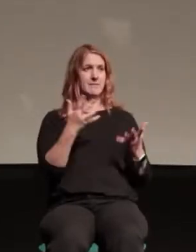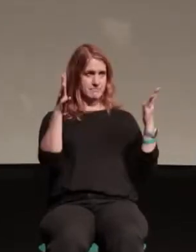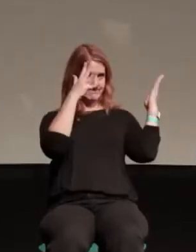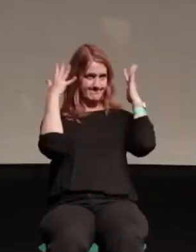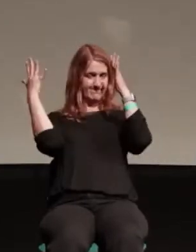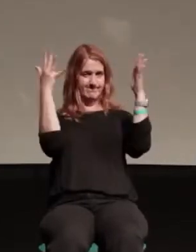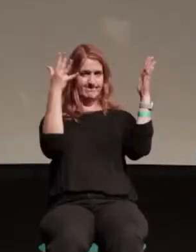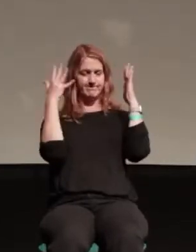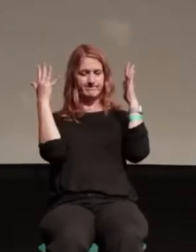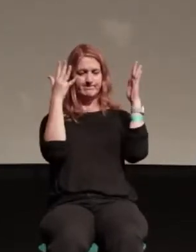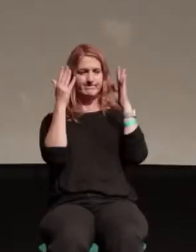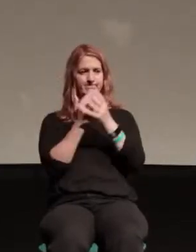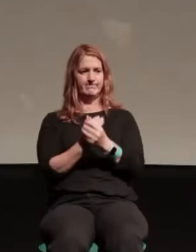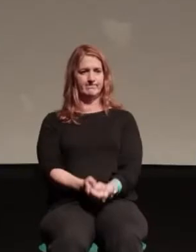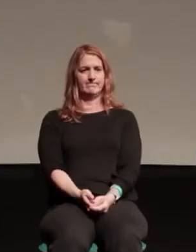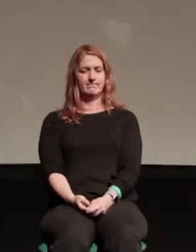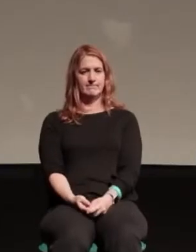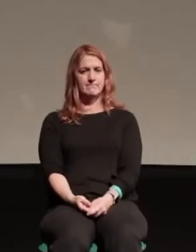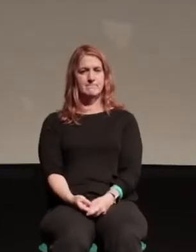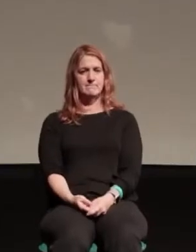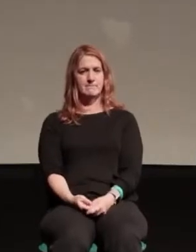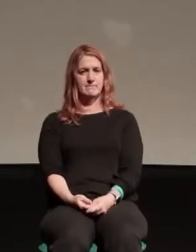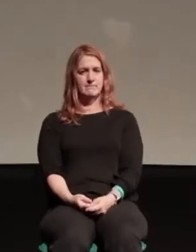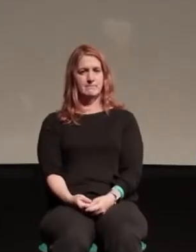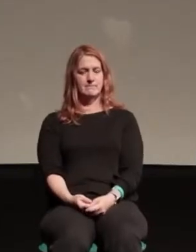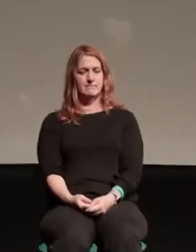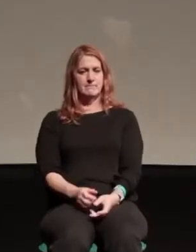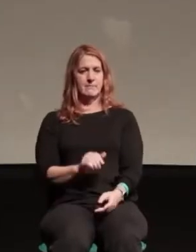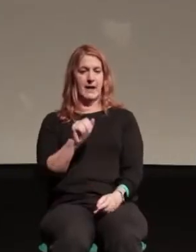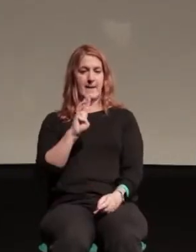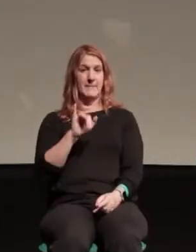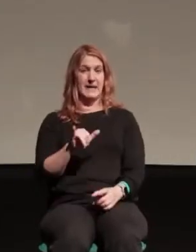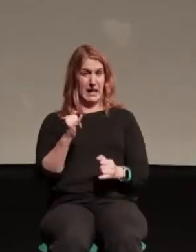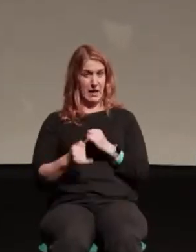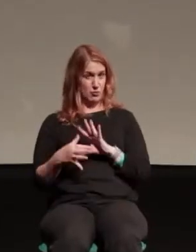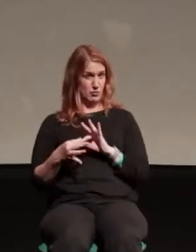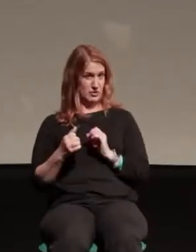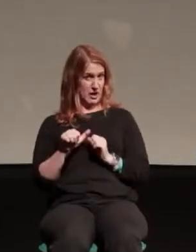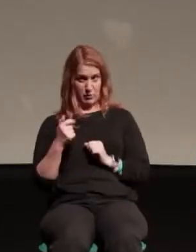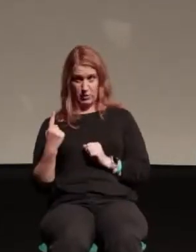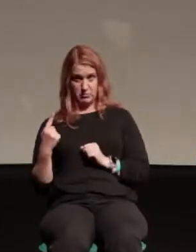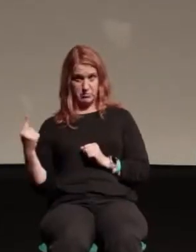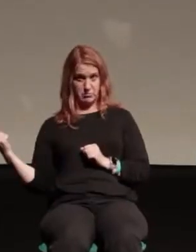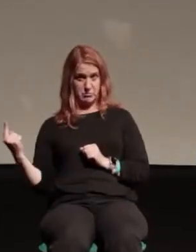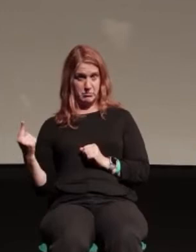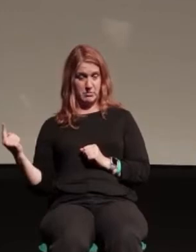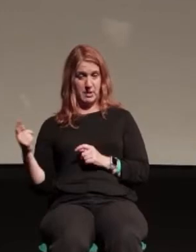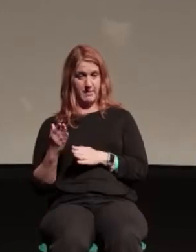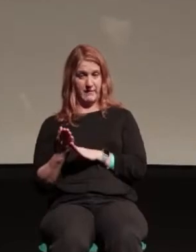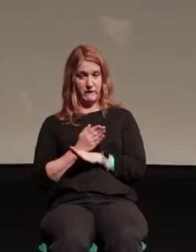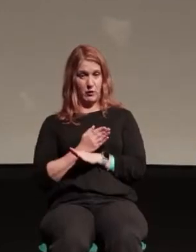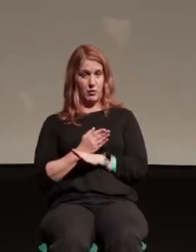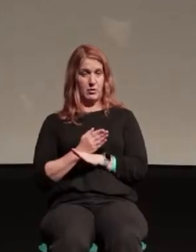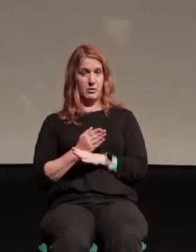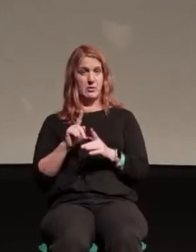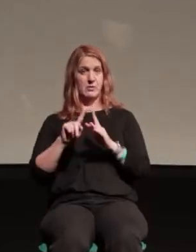Anyone else? Yeah, let's stop to that. Last words before we go into